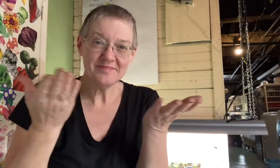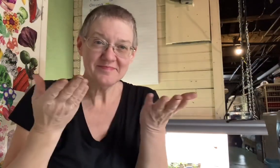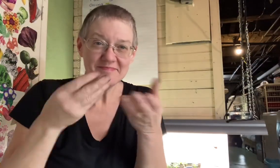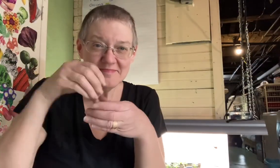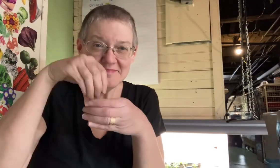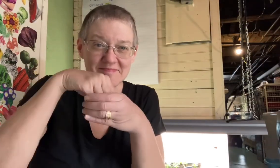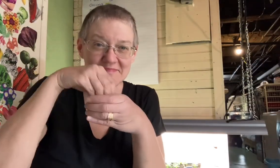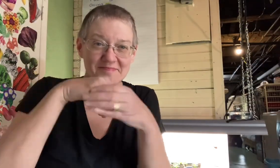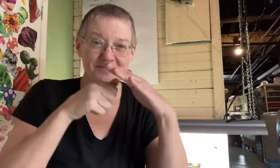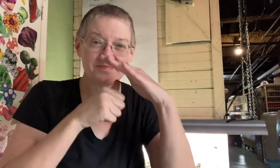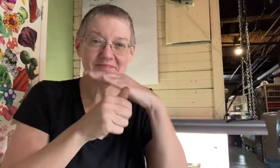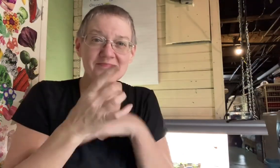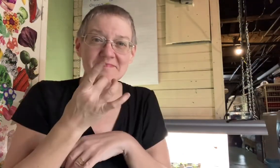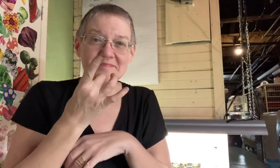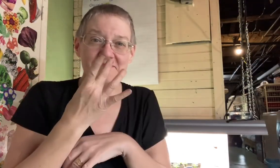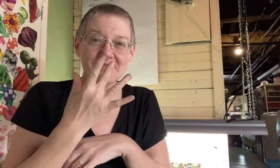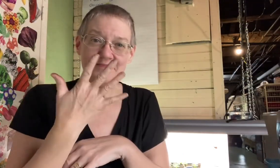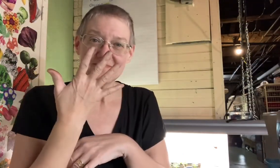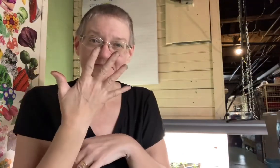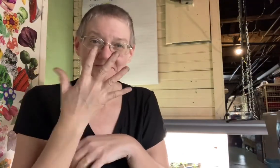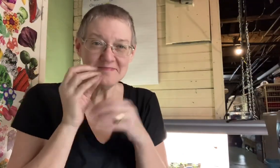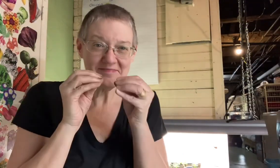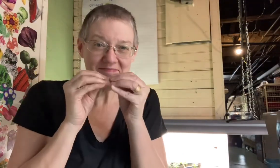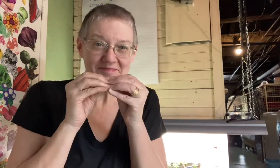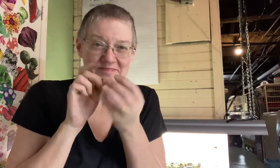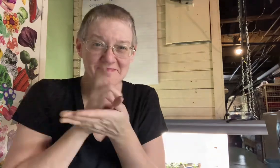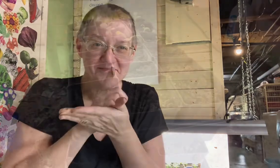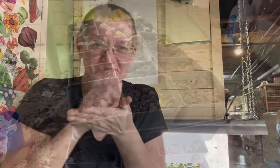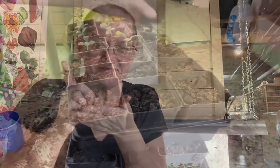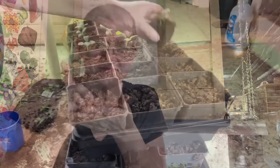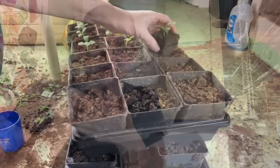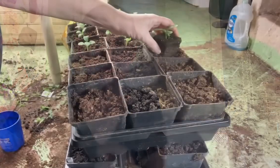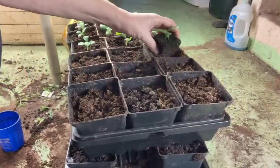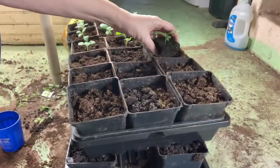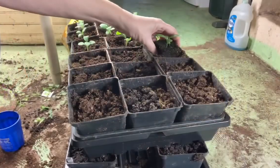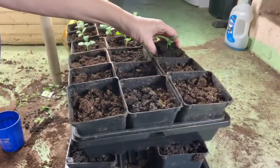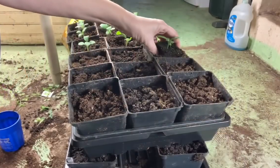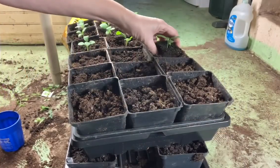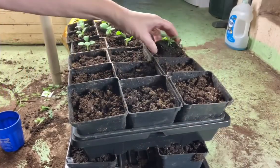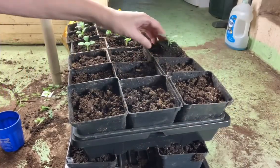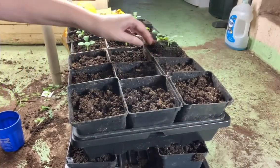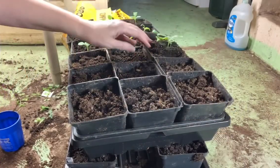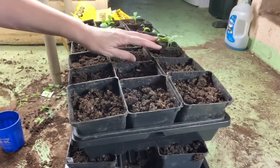Now they're going to grow inside under lights for 5 more weeks.